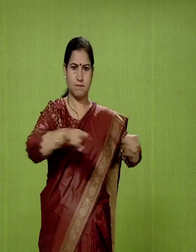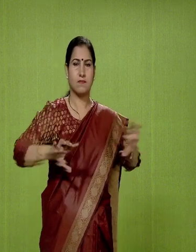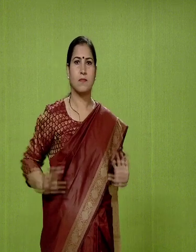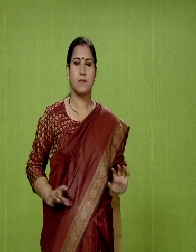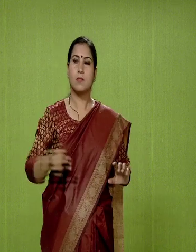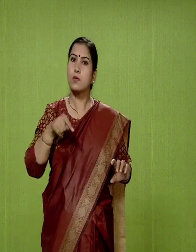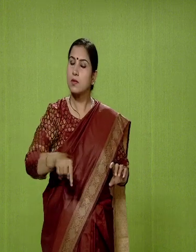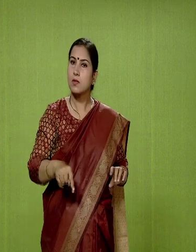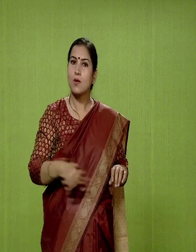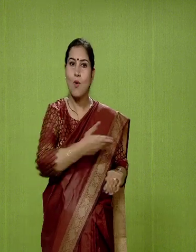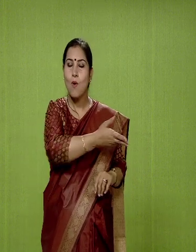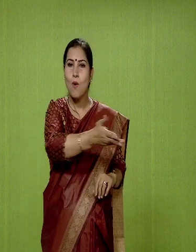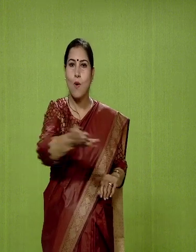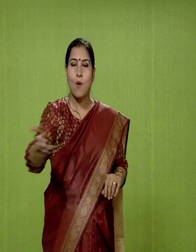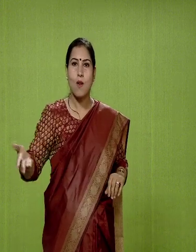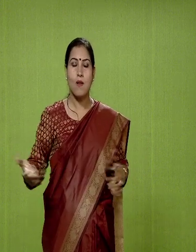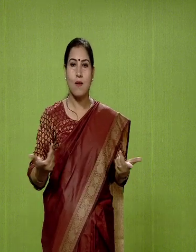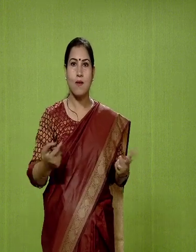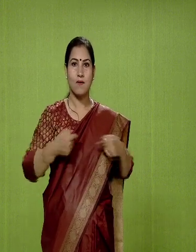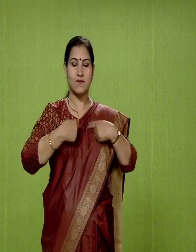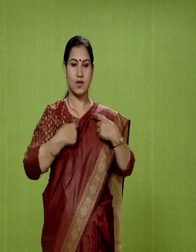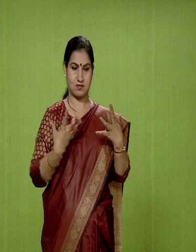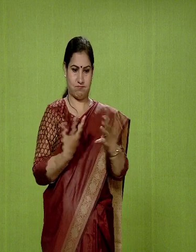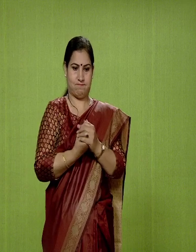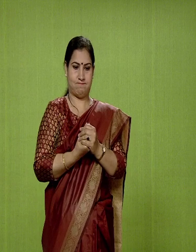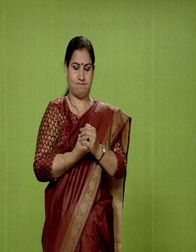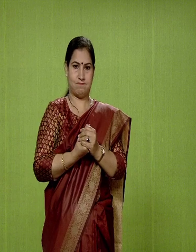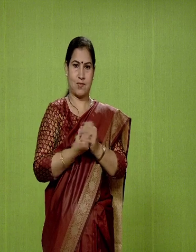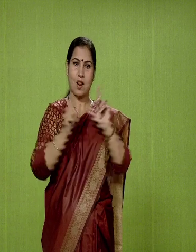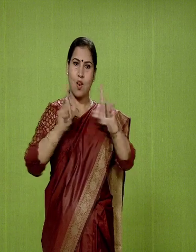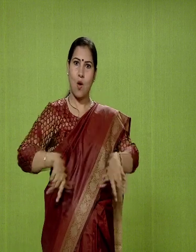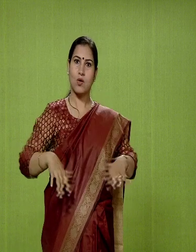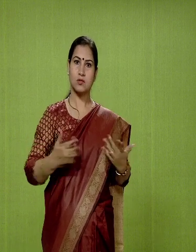As it destroyed the feeling of unity and nationalism.